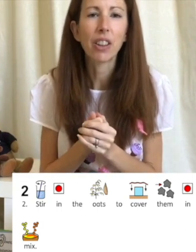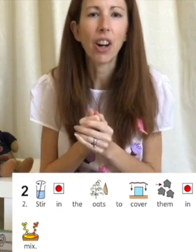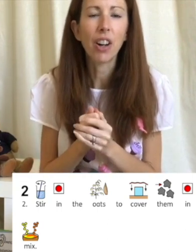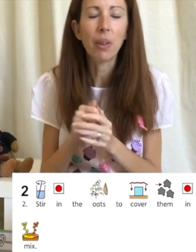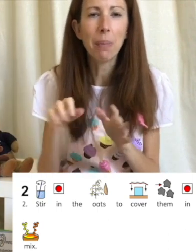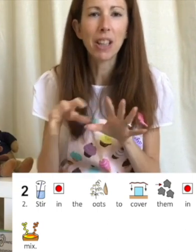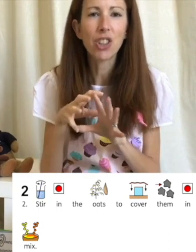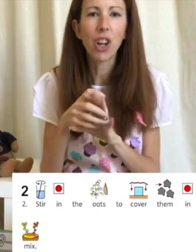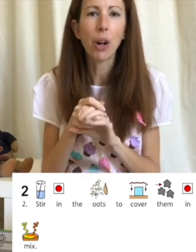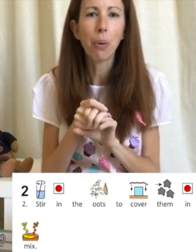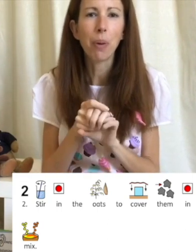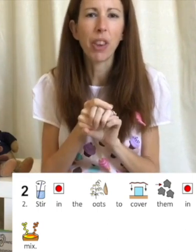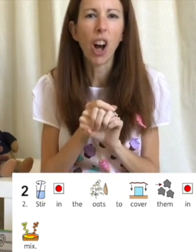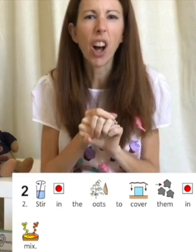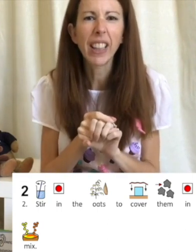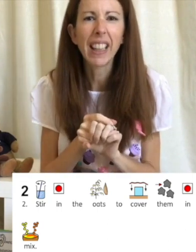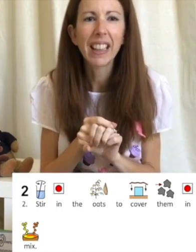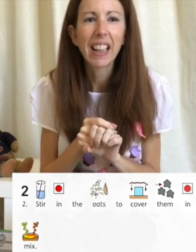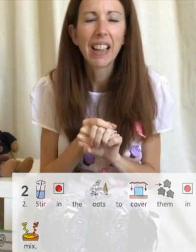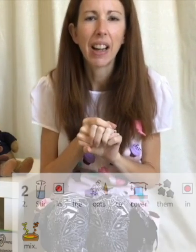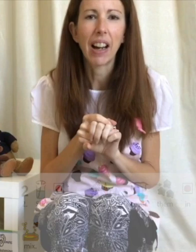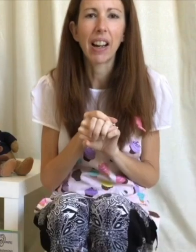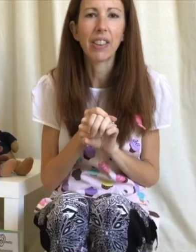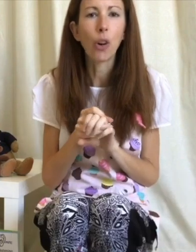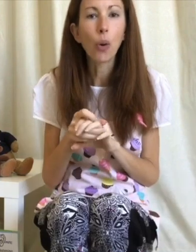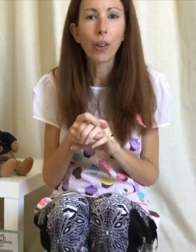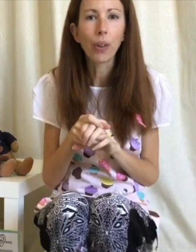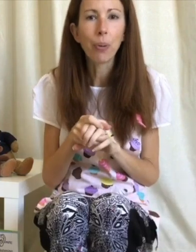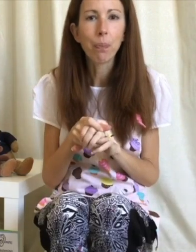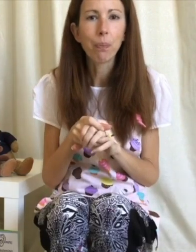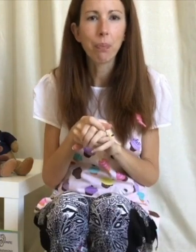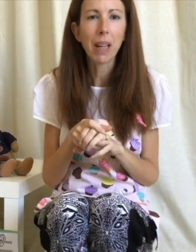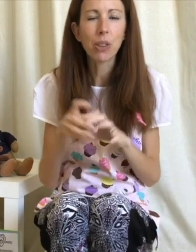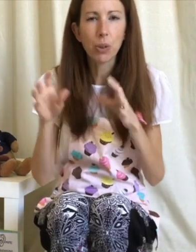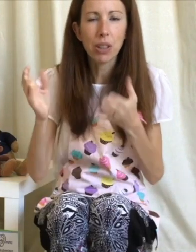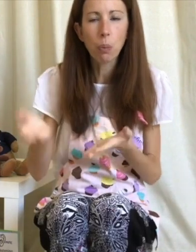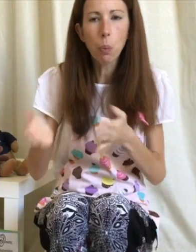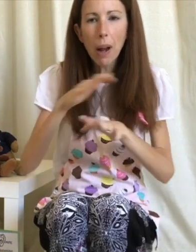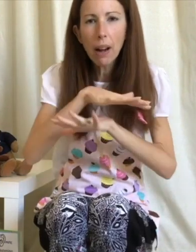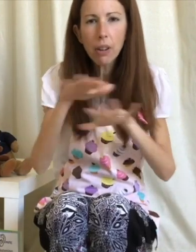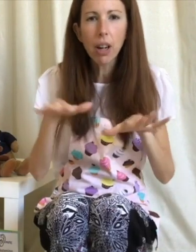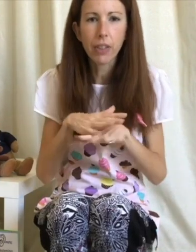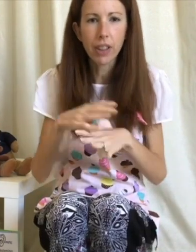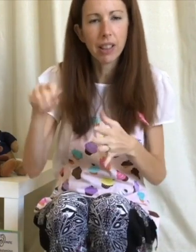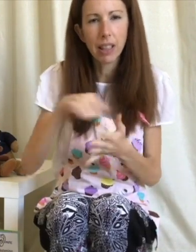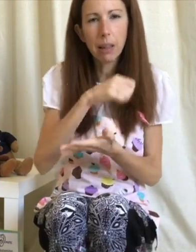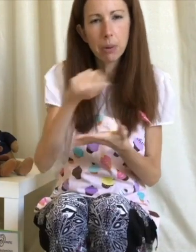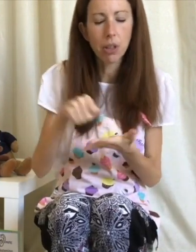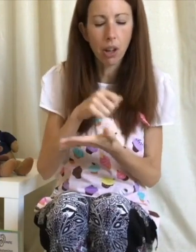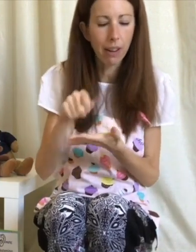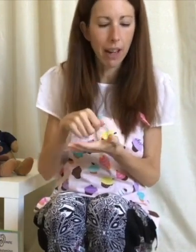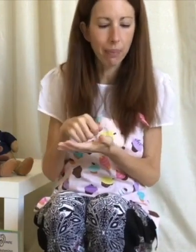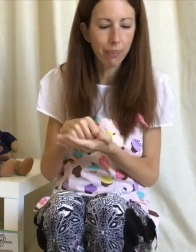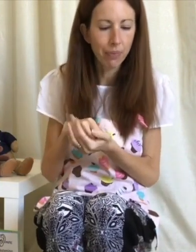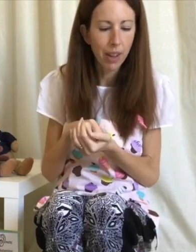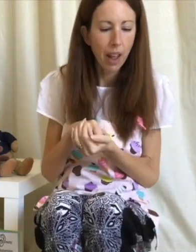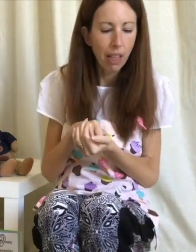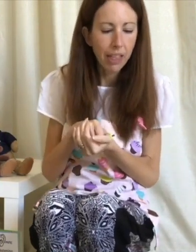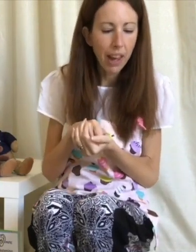the mixture with the honey and the oil. Make sure it's well covered. Keep stirring it.